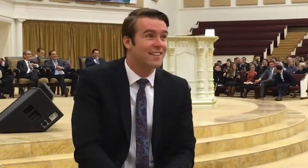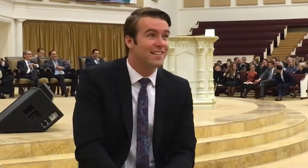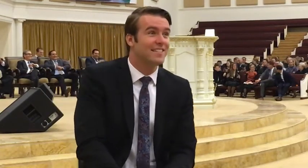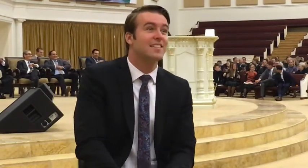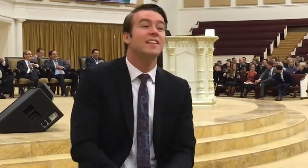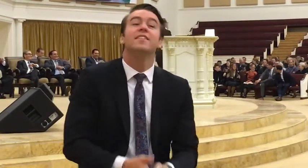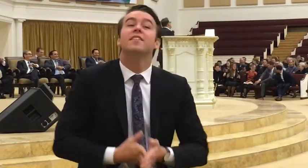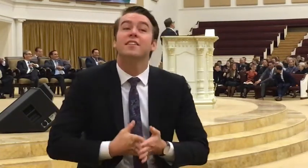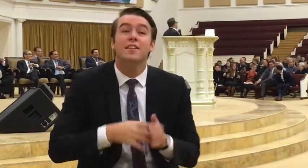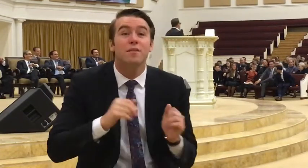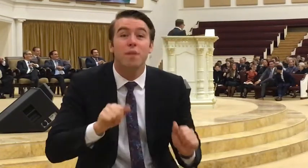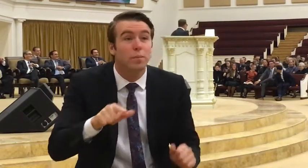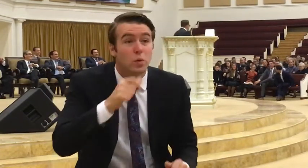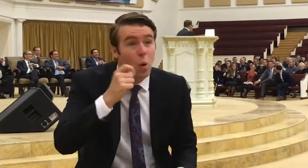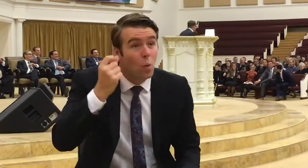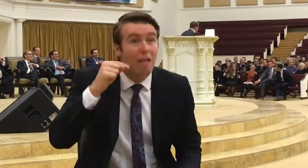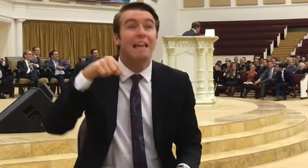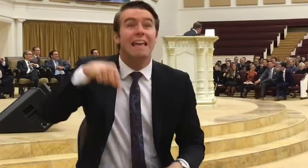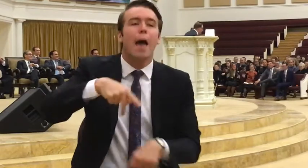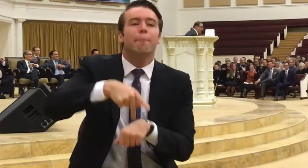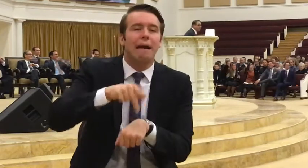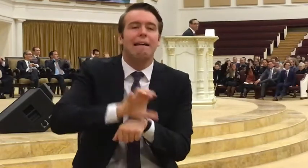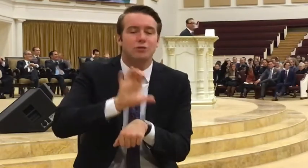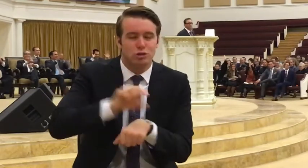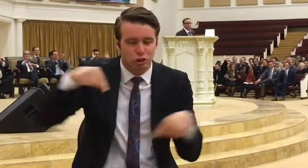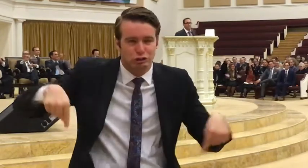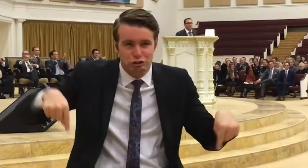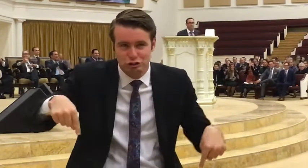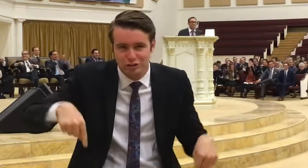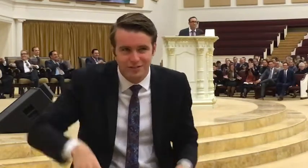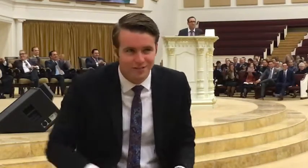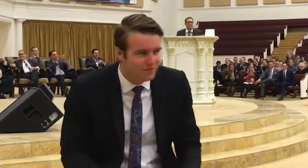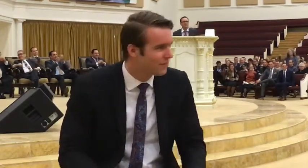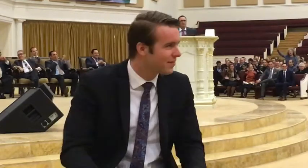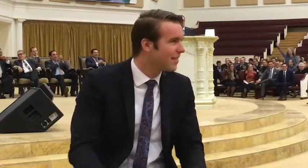In case you didn't know it, you're in a Pentecostal church.